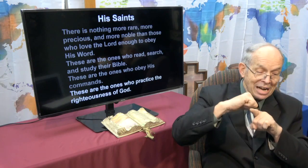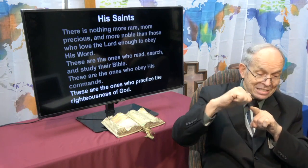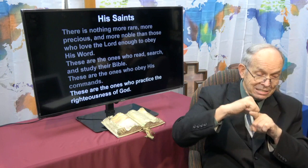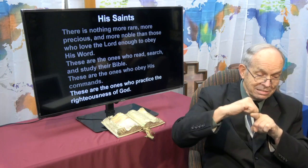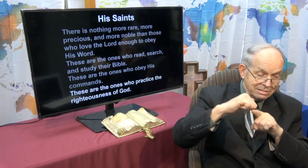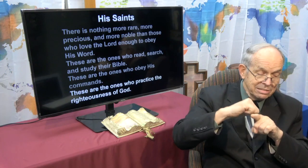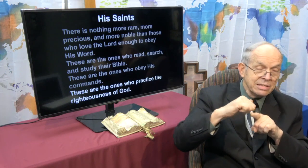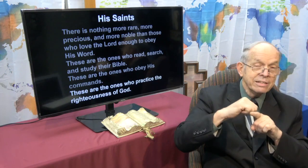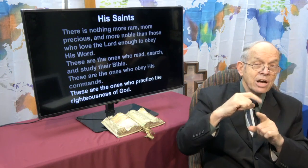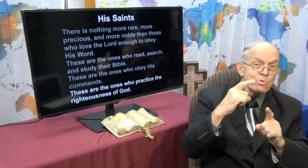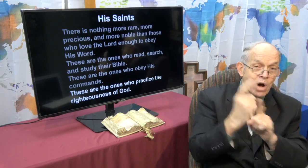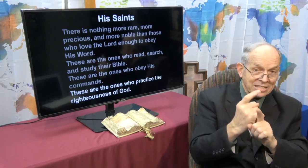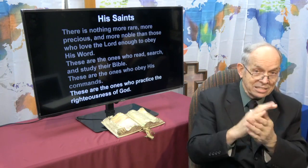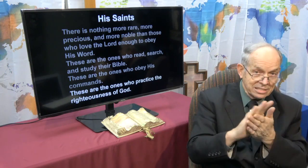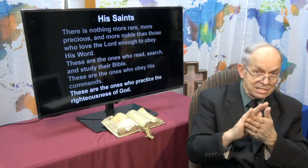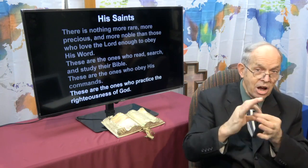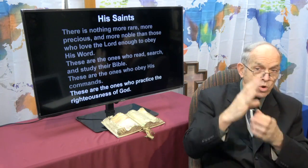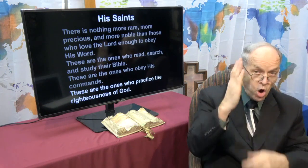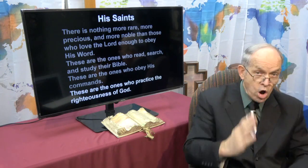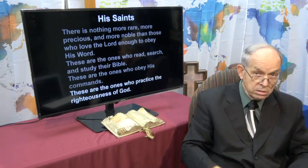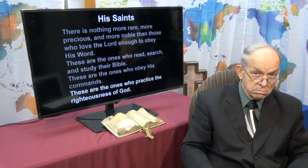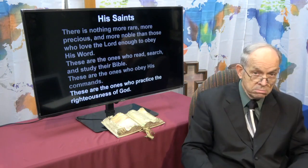practice the righteousness of God.